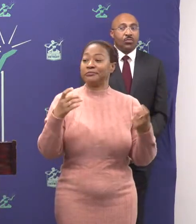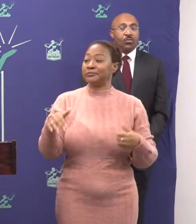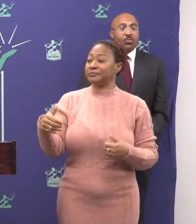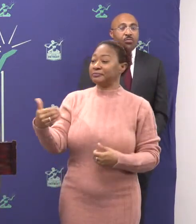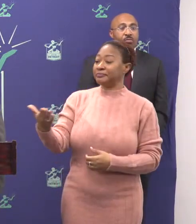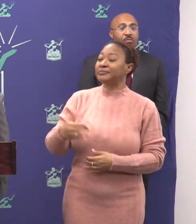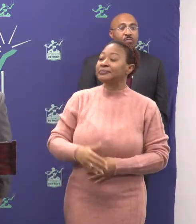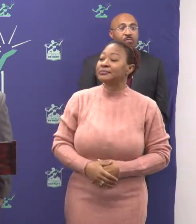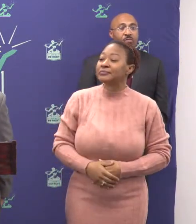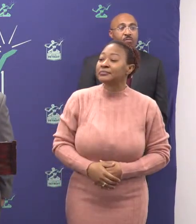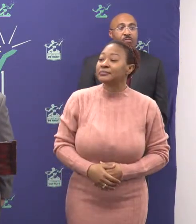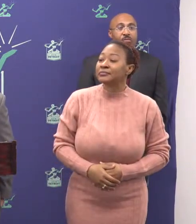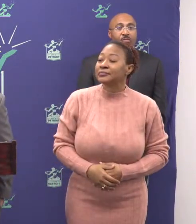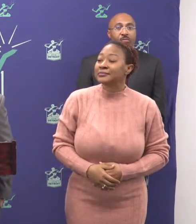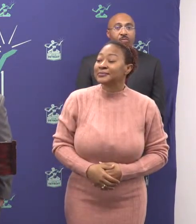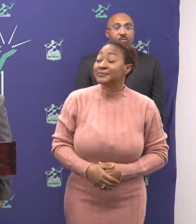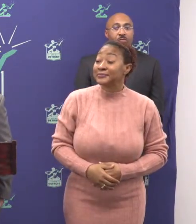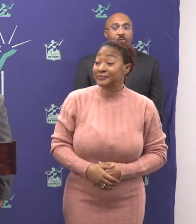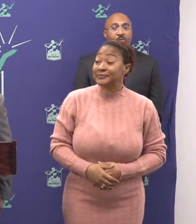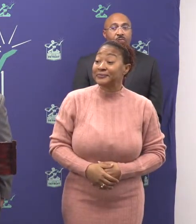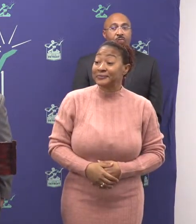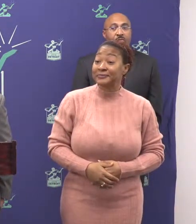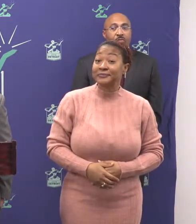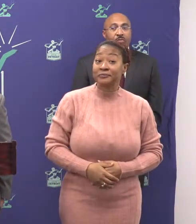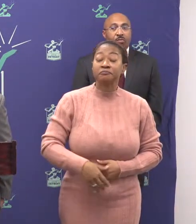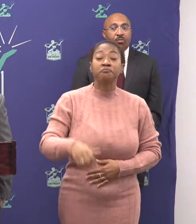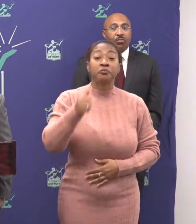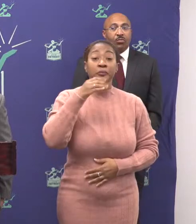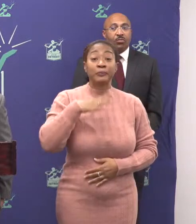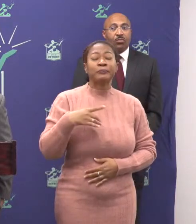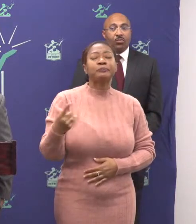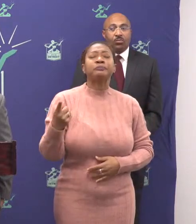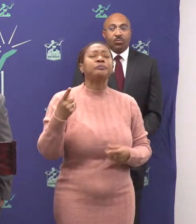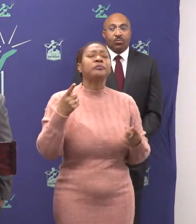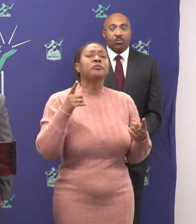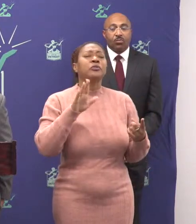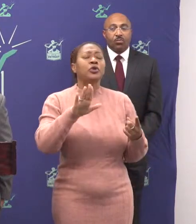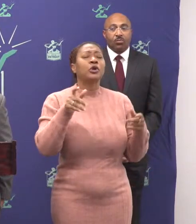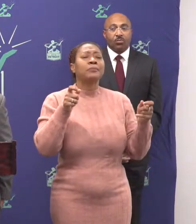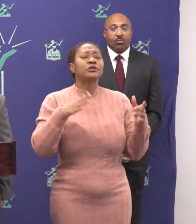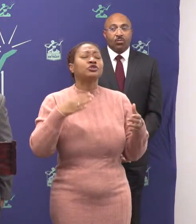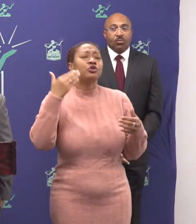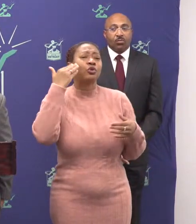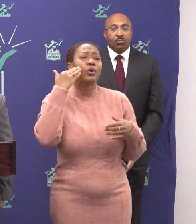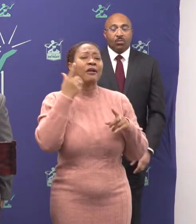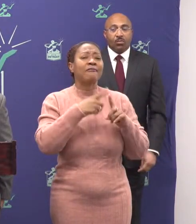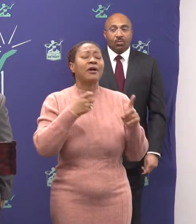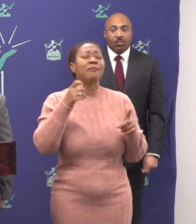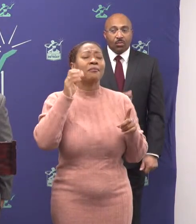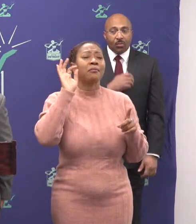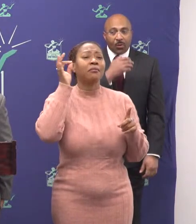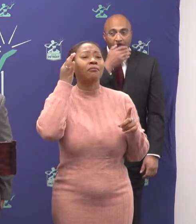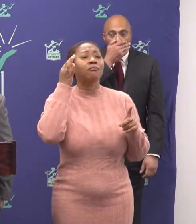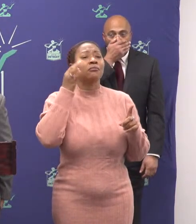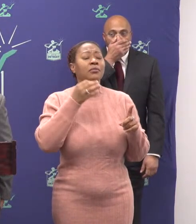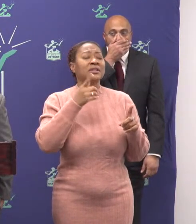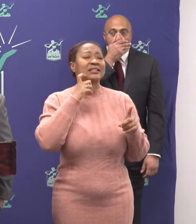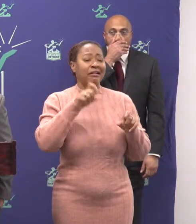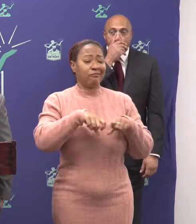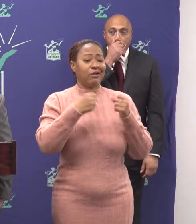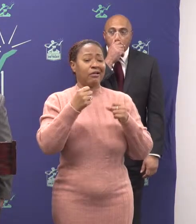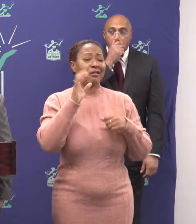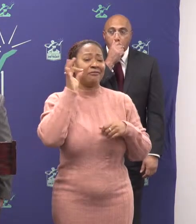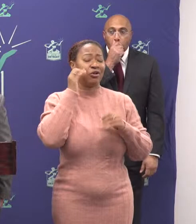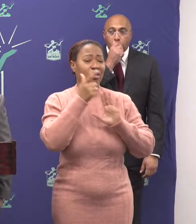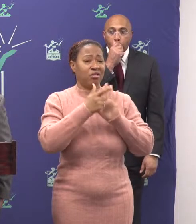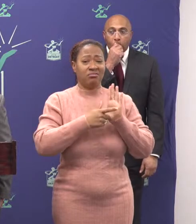ahead. So, was your administration aware that, you know, this letter from the FTA said this could violate federal law? I